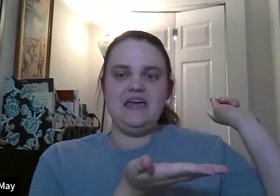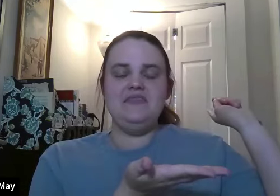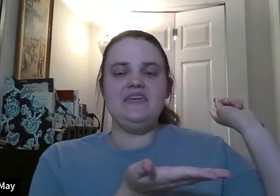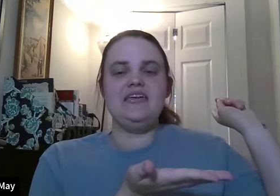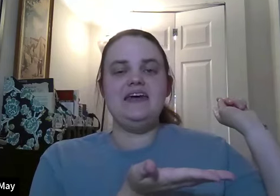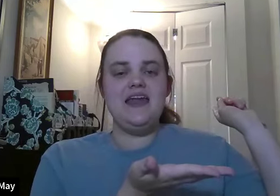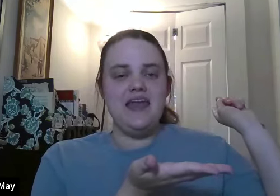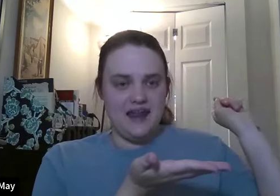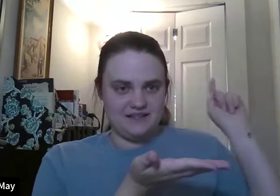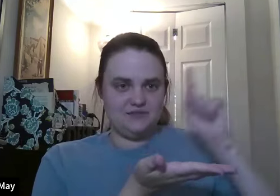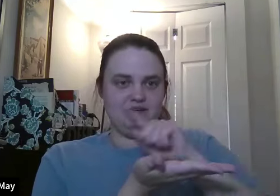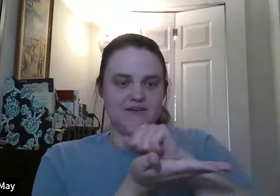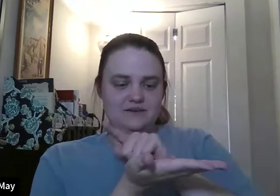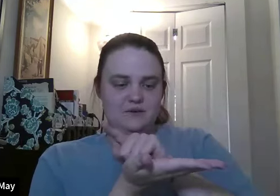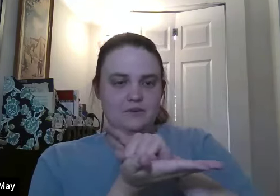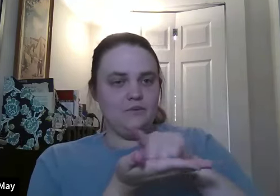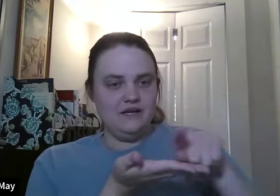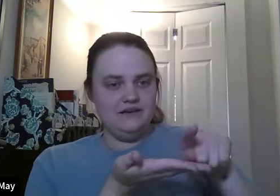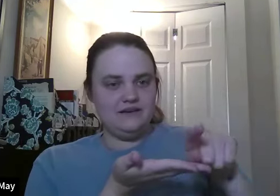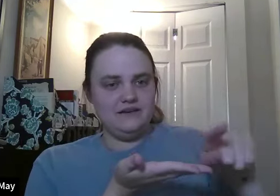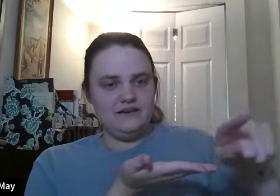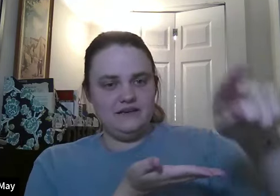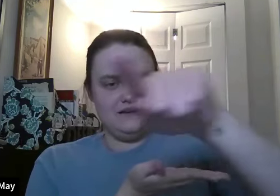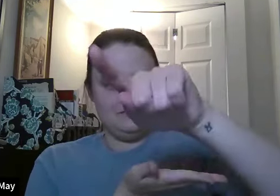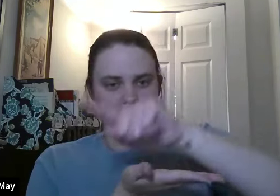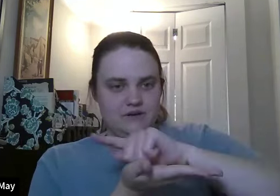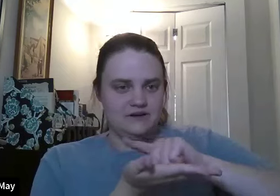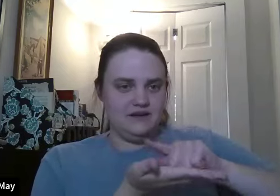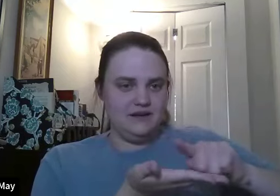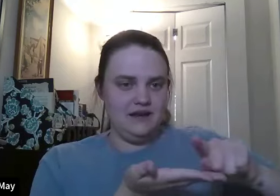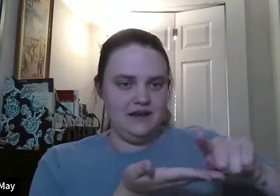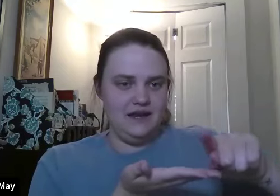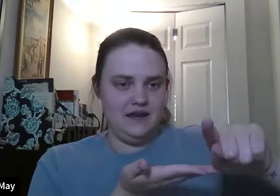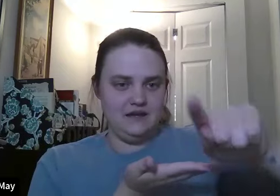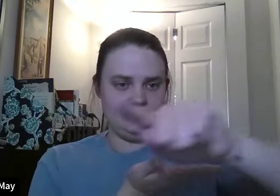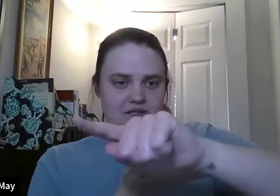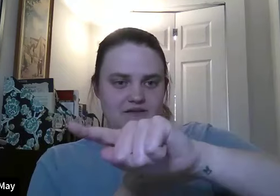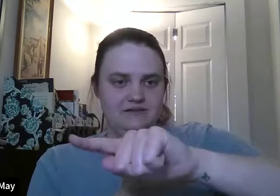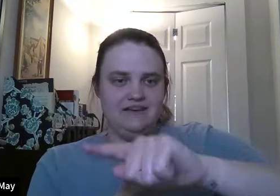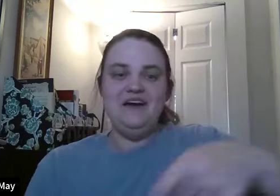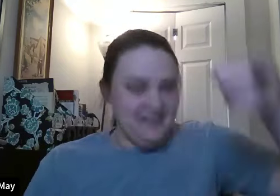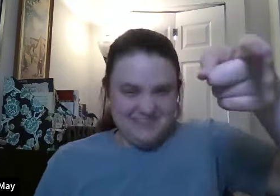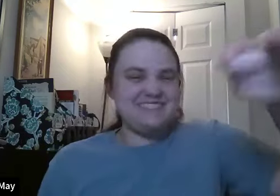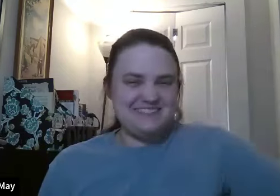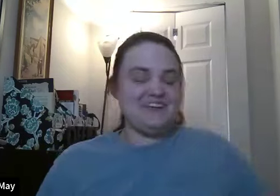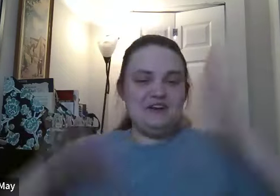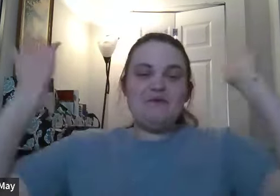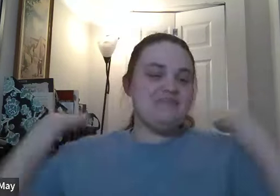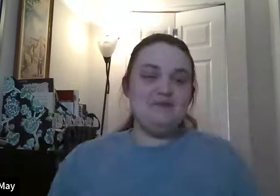And then next week, week and forward. Next week. You're still good. You know what? If you want